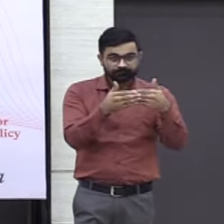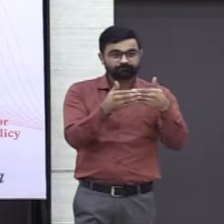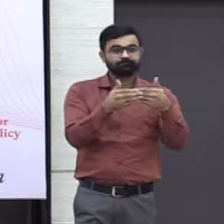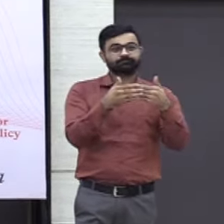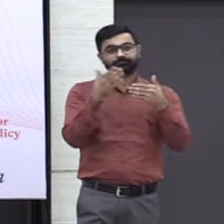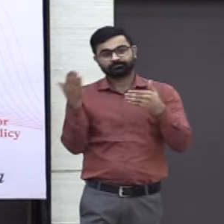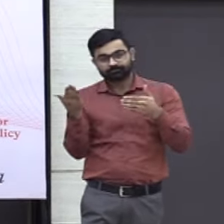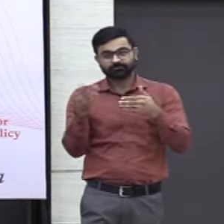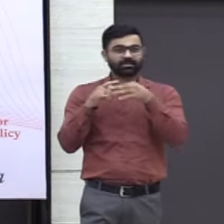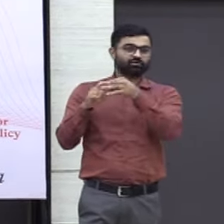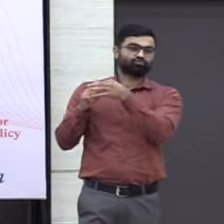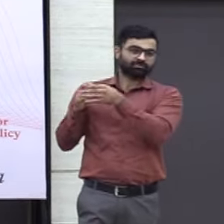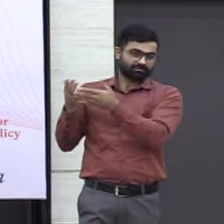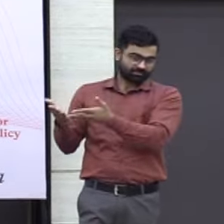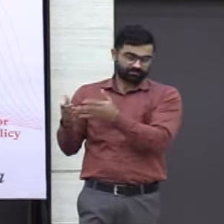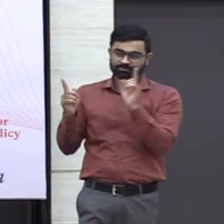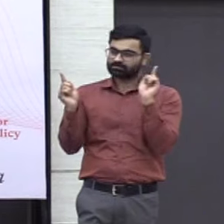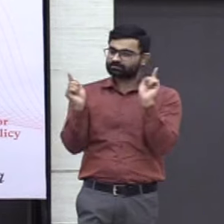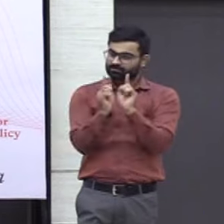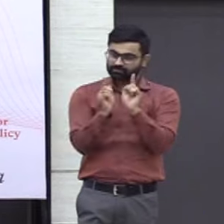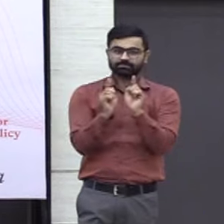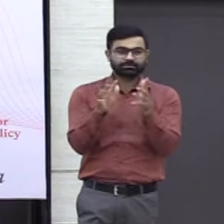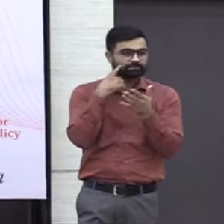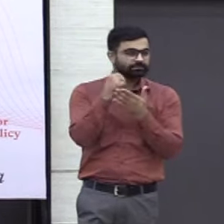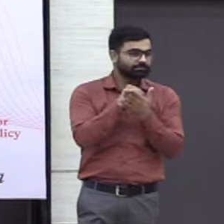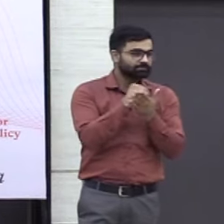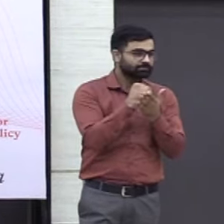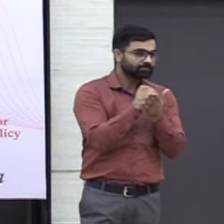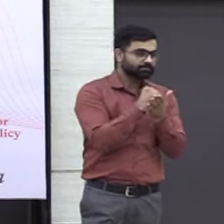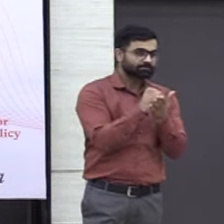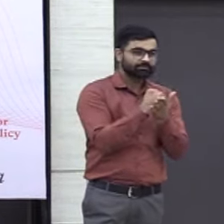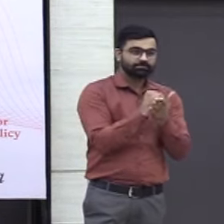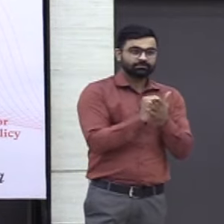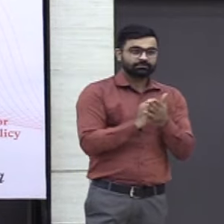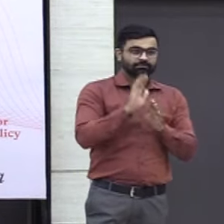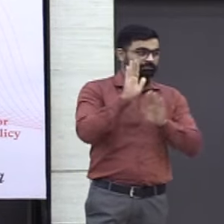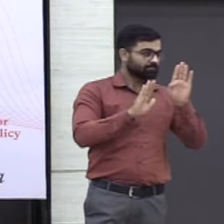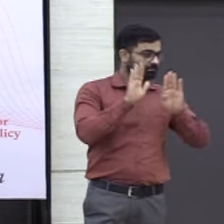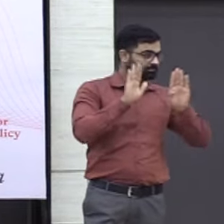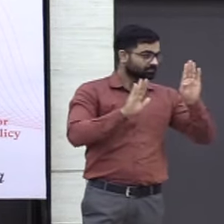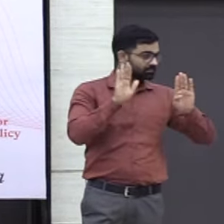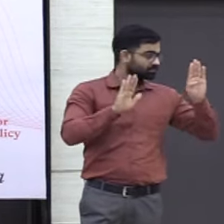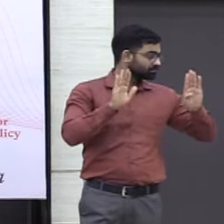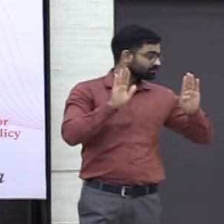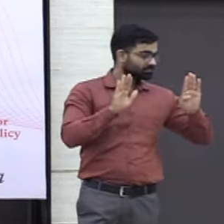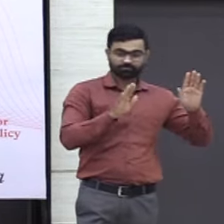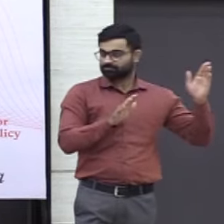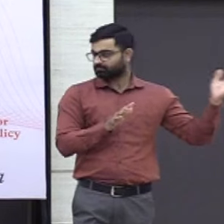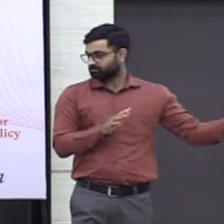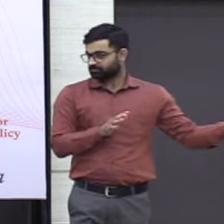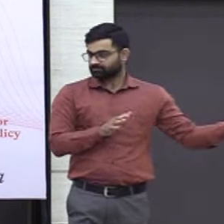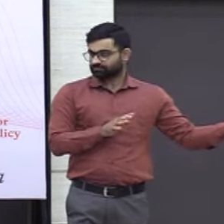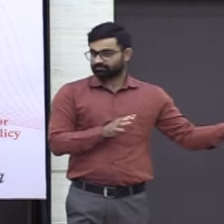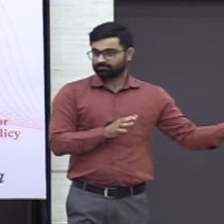please keep your questions short so that we can try and get a few in. Yeah, so if I could seize any hands up, there's a hand up